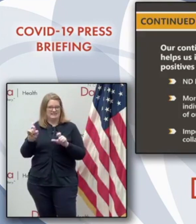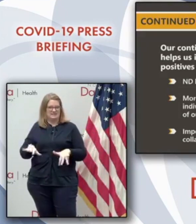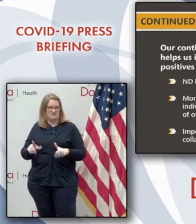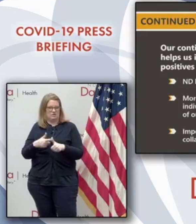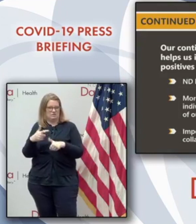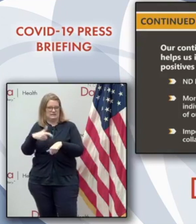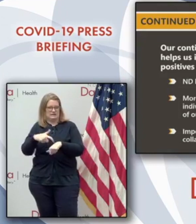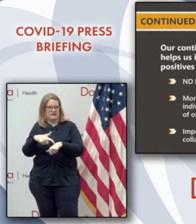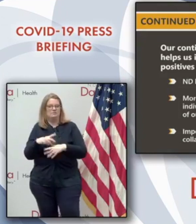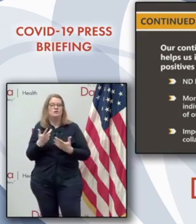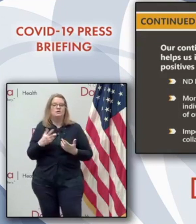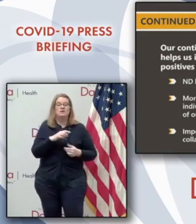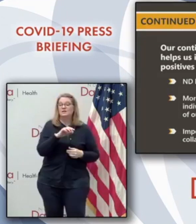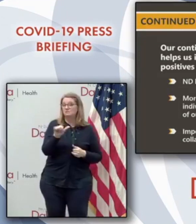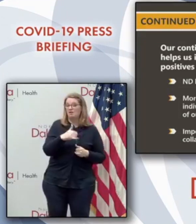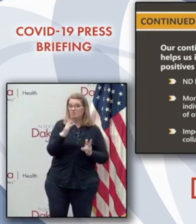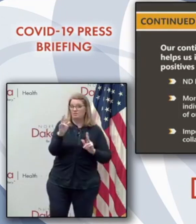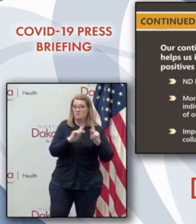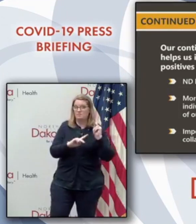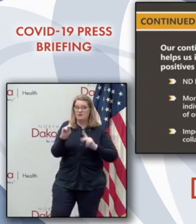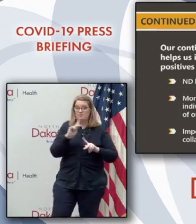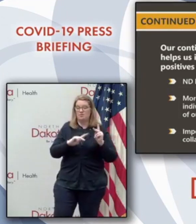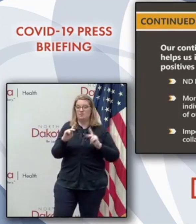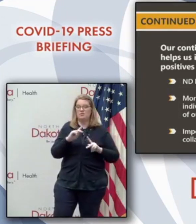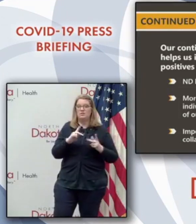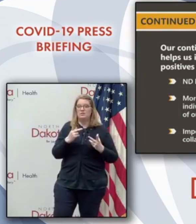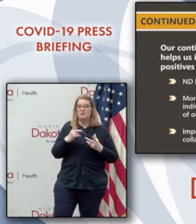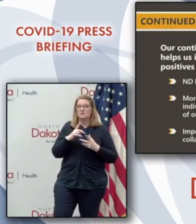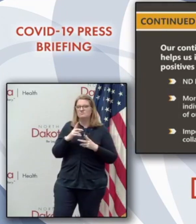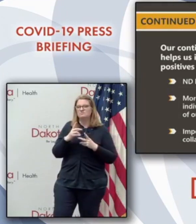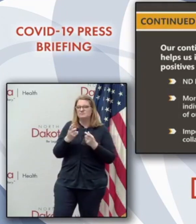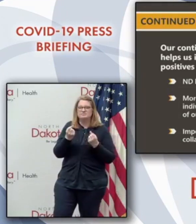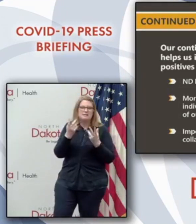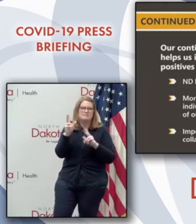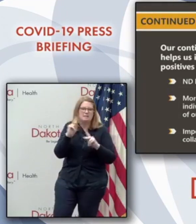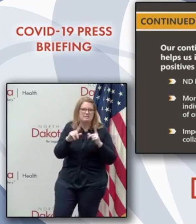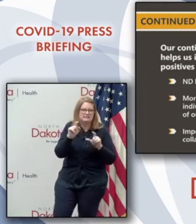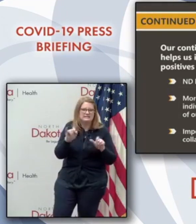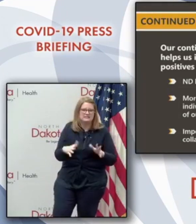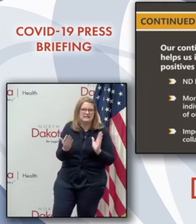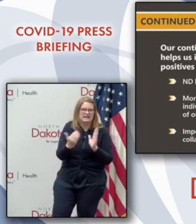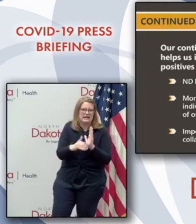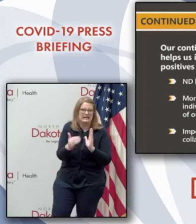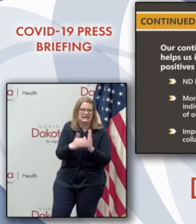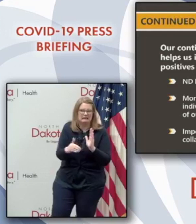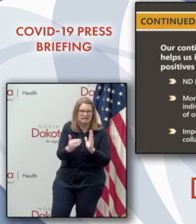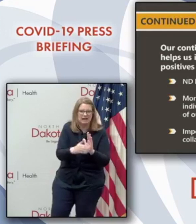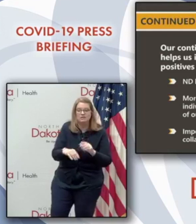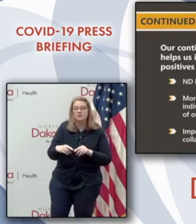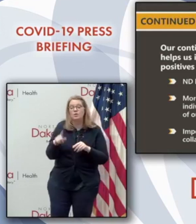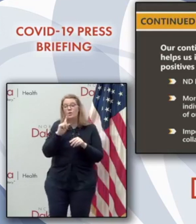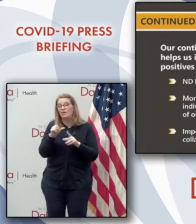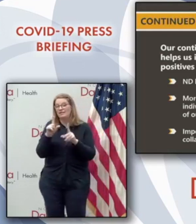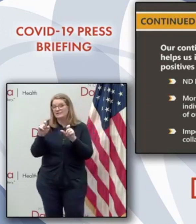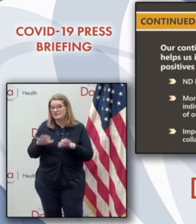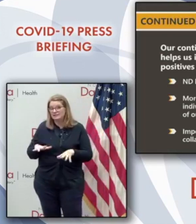and others have been, including those people, have been tested more than once. Our testing in long-term care,